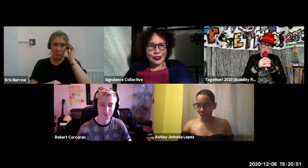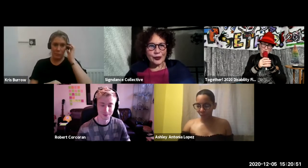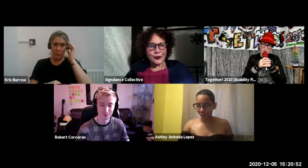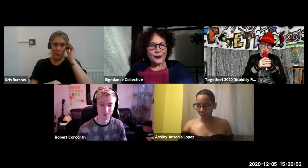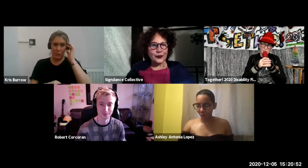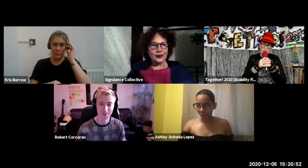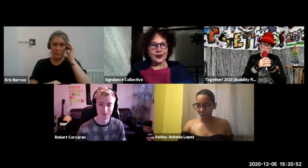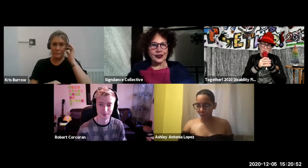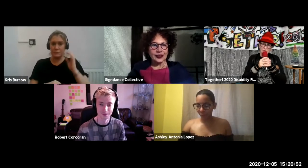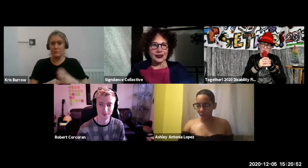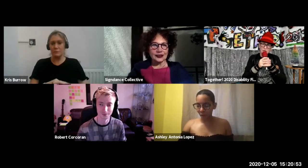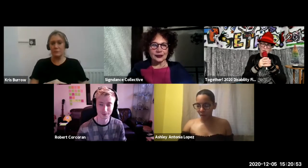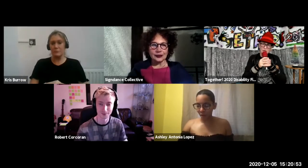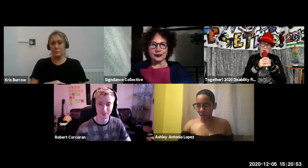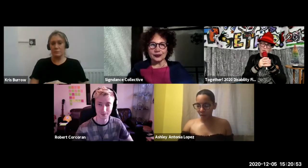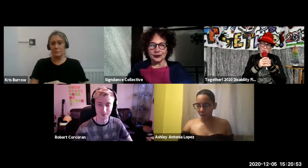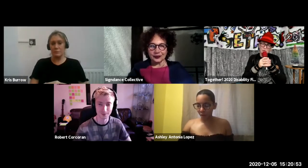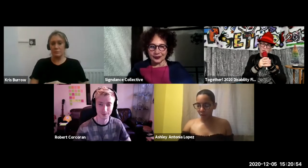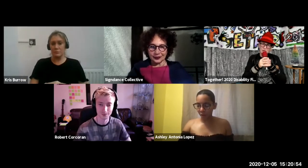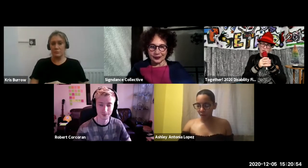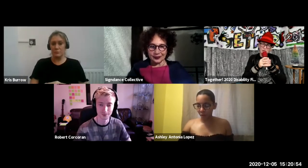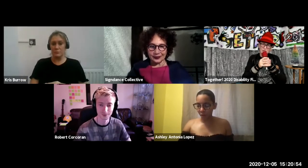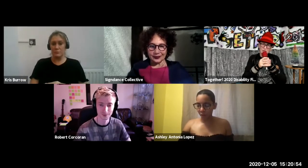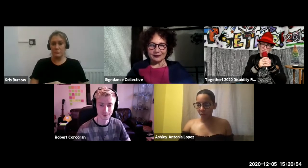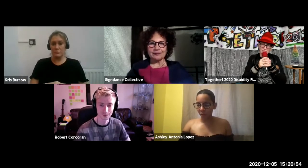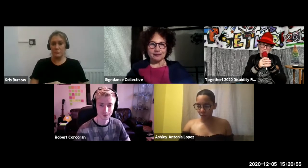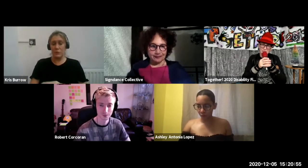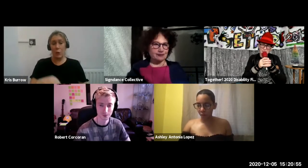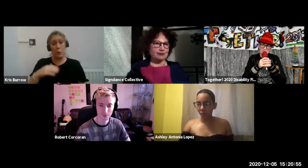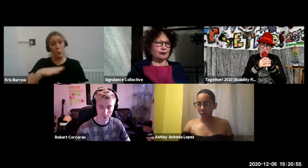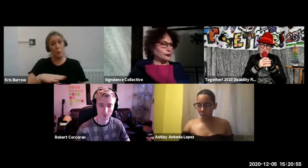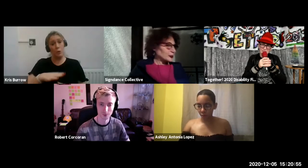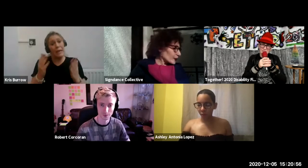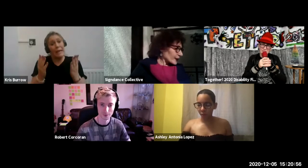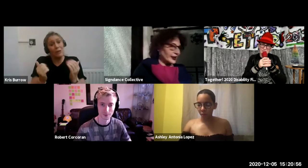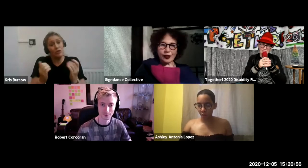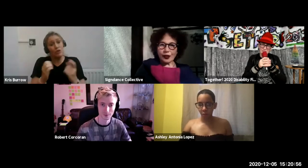So would you like to begin by introducing the project?